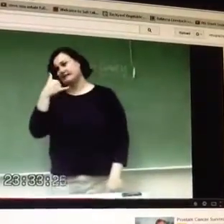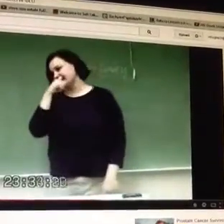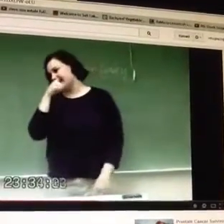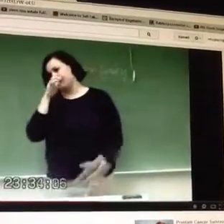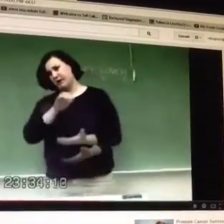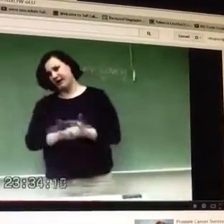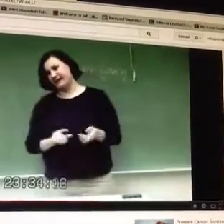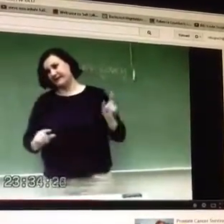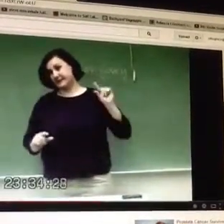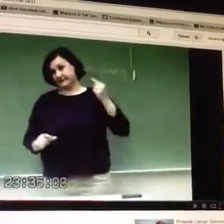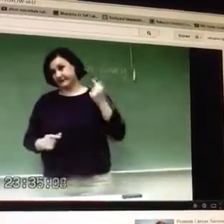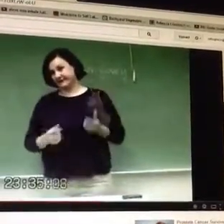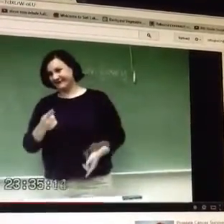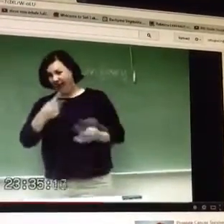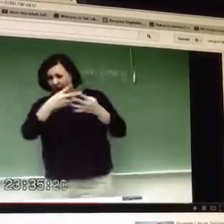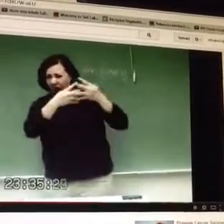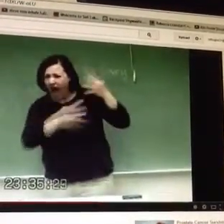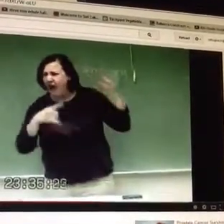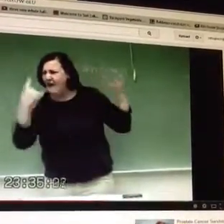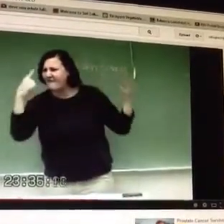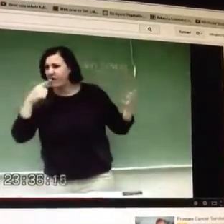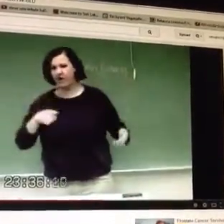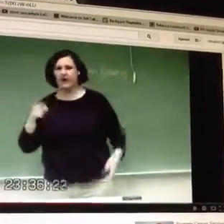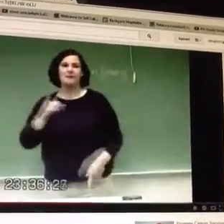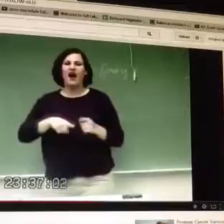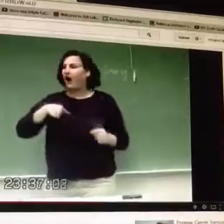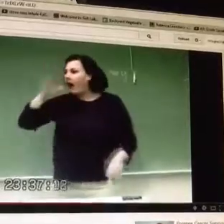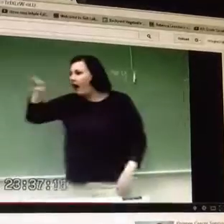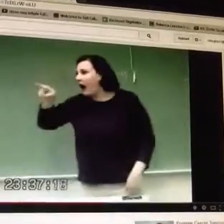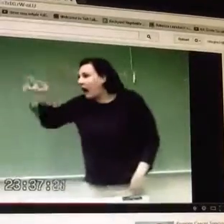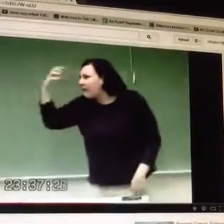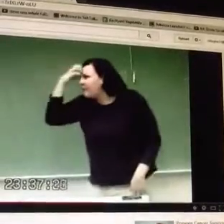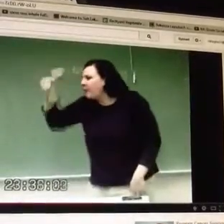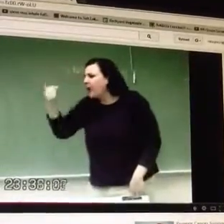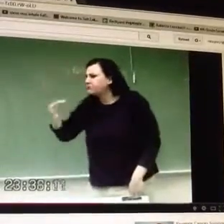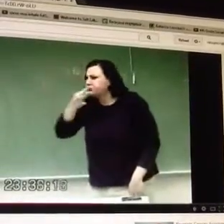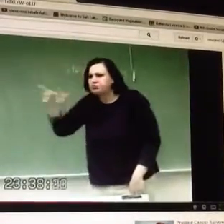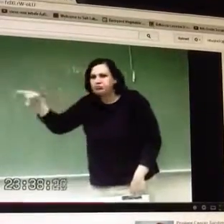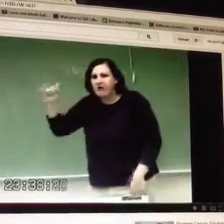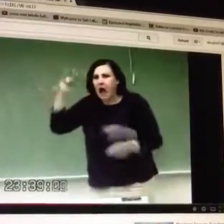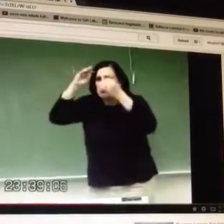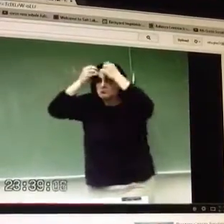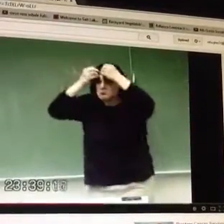box and, I know that I'm done. I finished all those things.